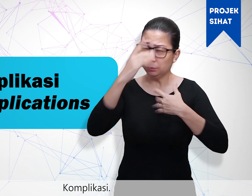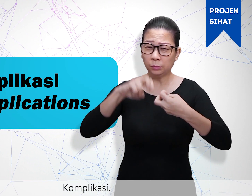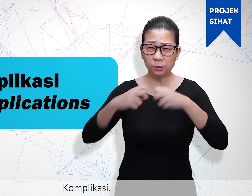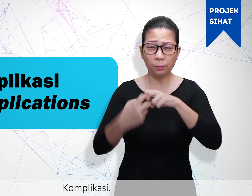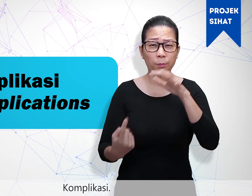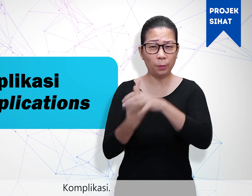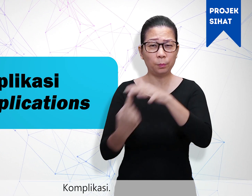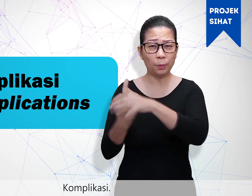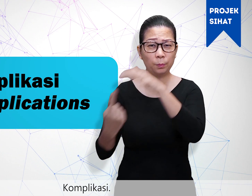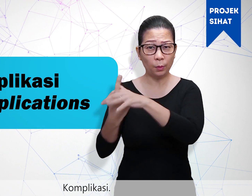Complications.